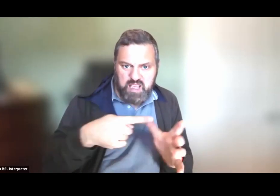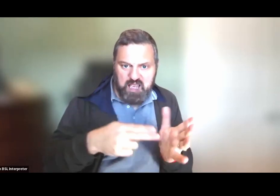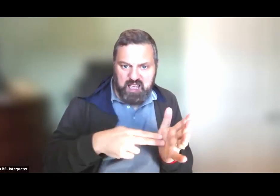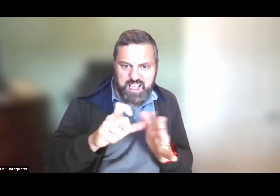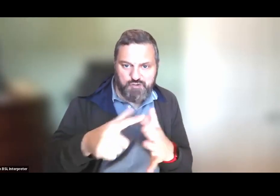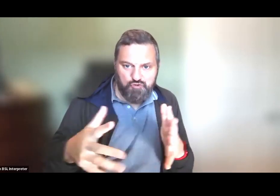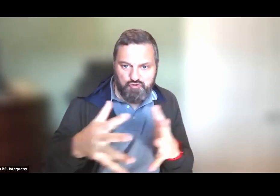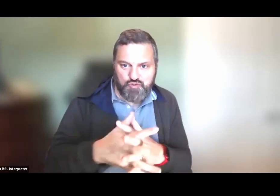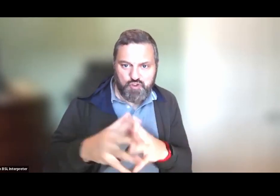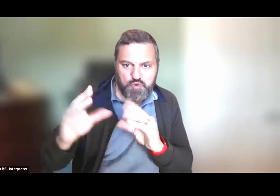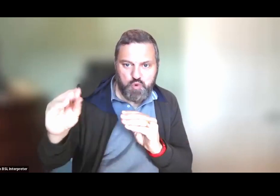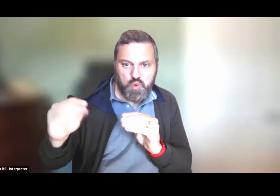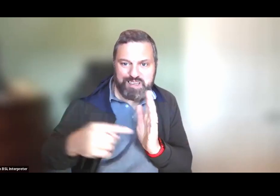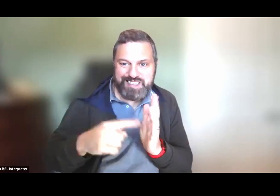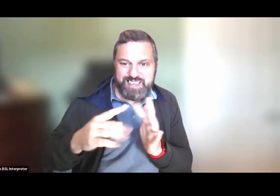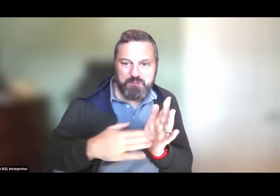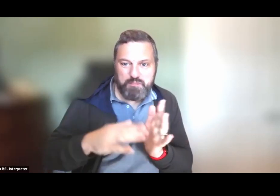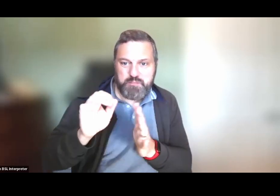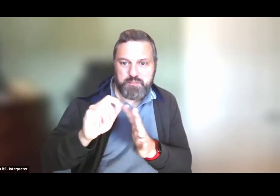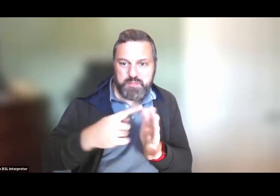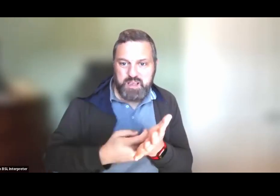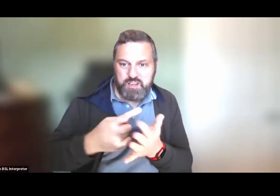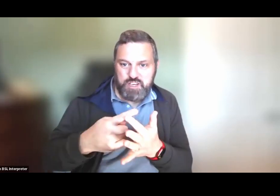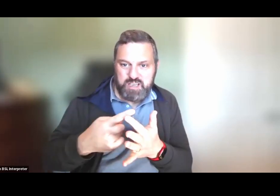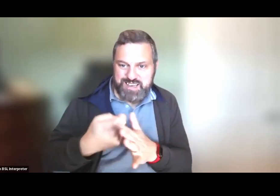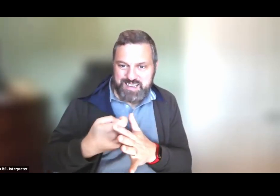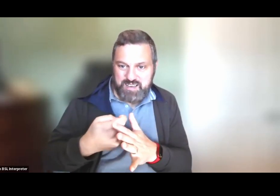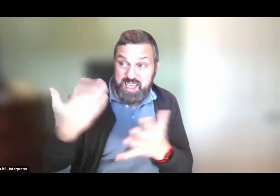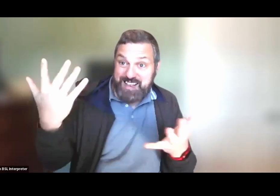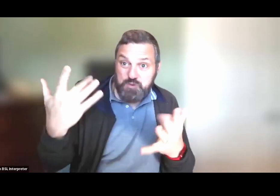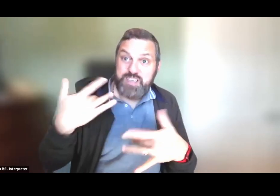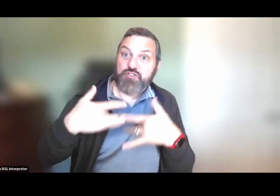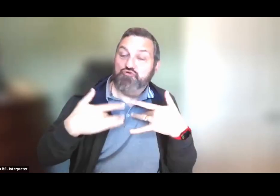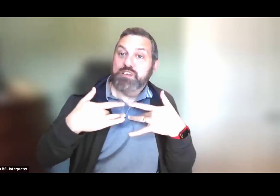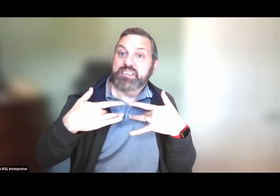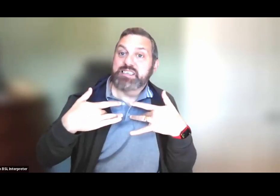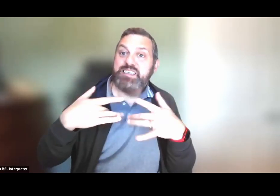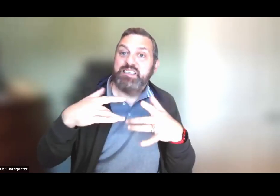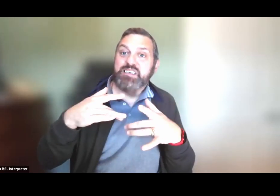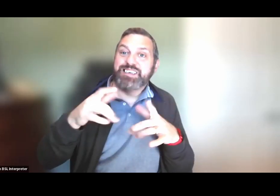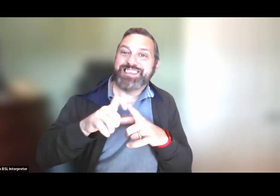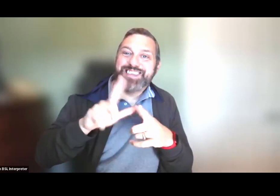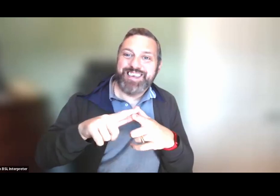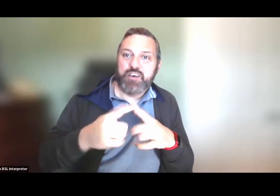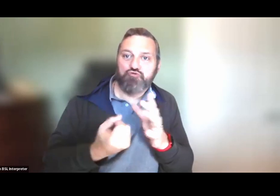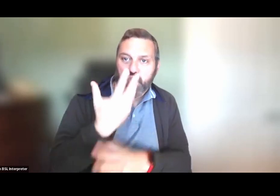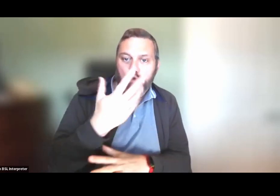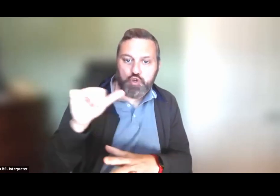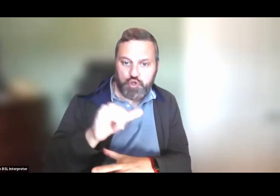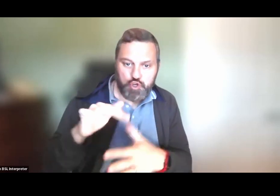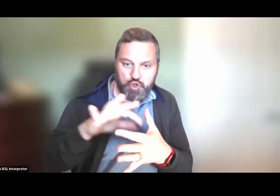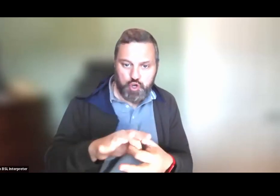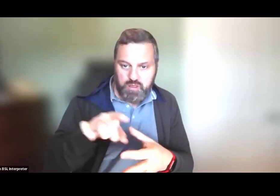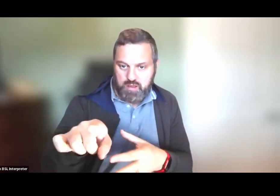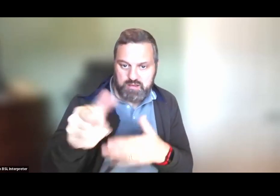in conversation with Tim Parikh. Andrew, why don't you just jump in right now and talk about that? Because anyone who's interested in degrowth should definitely be part of that session.